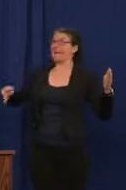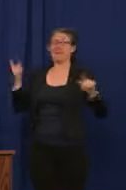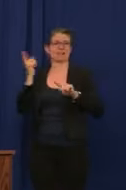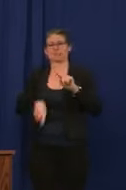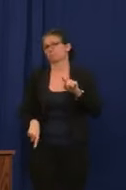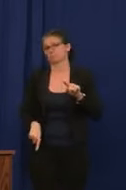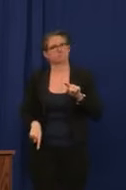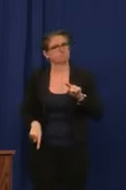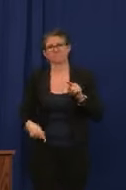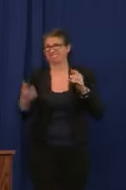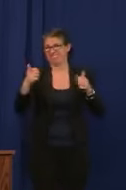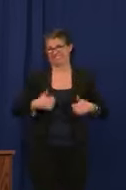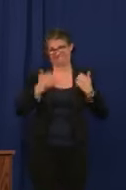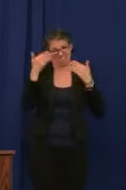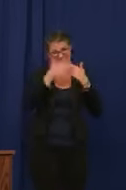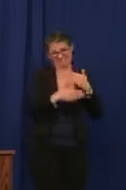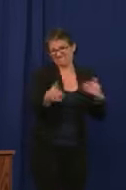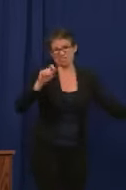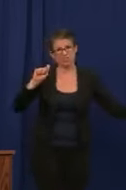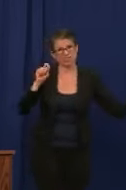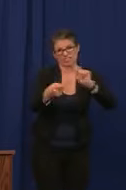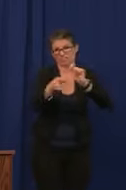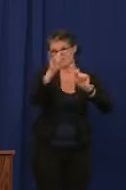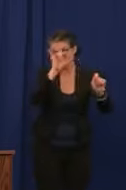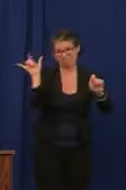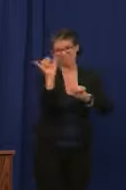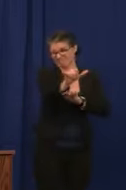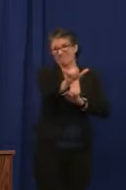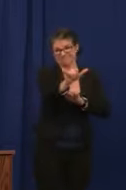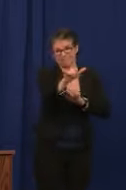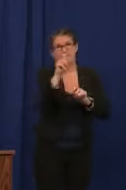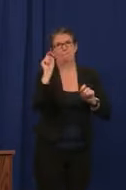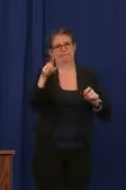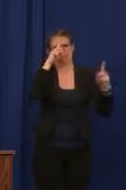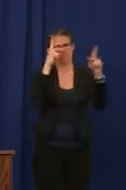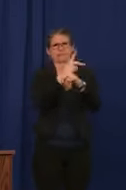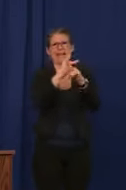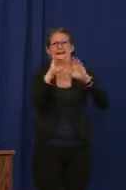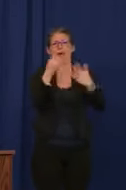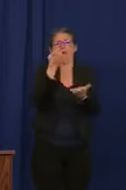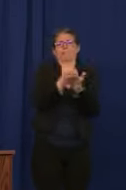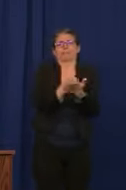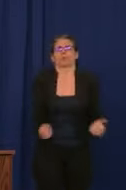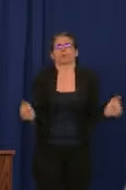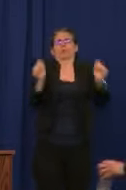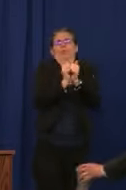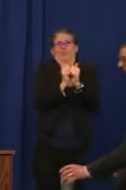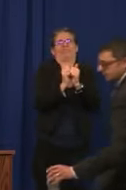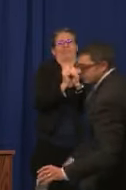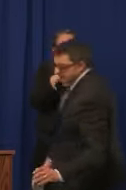without healthy people, you can't have a healthy economy.